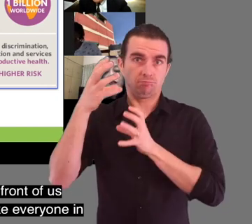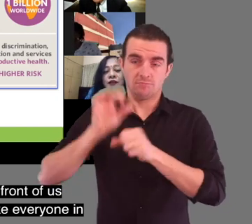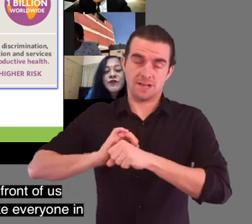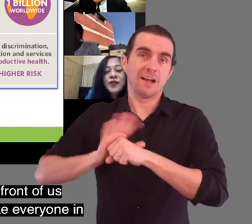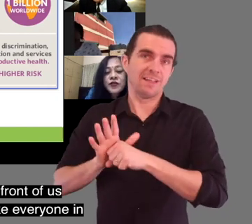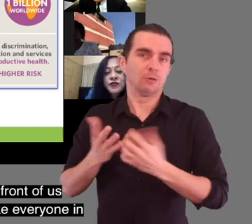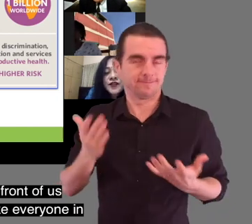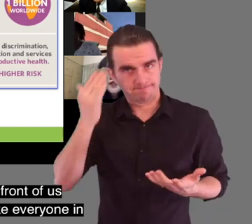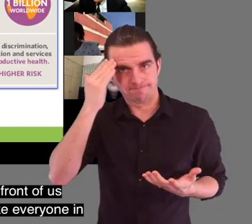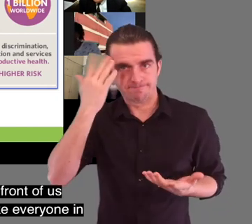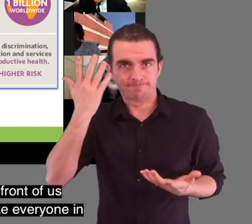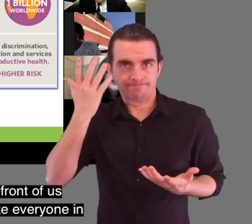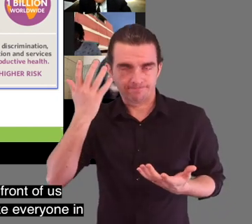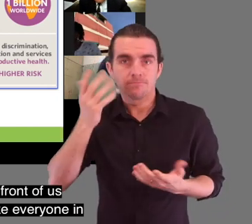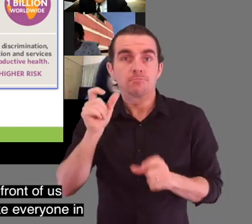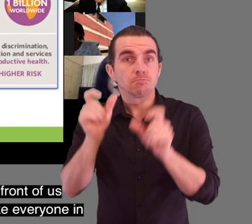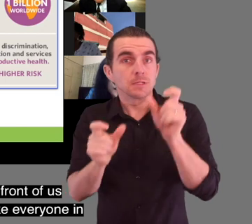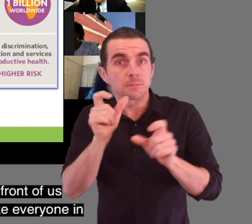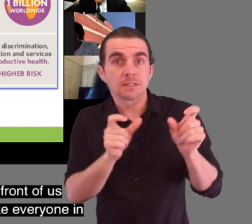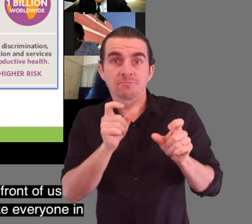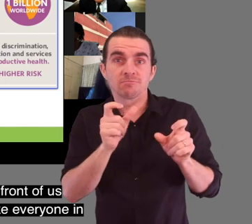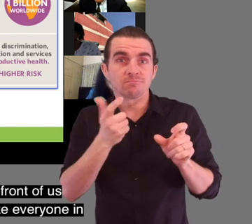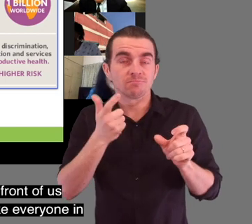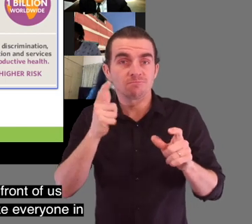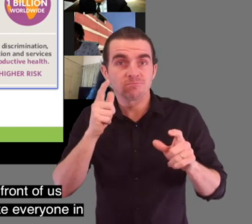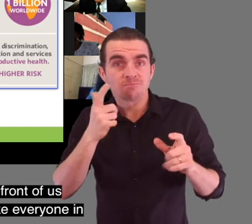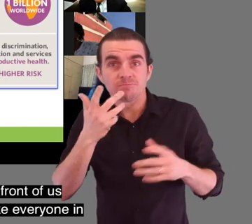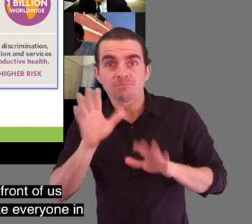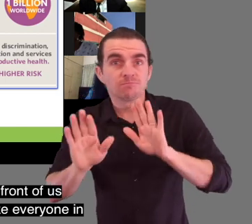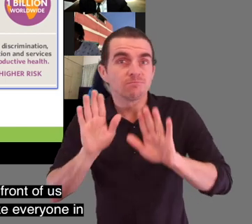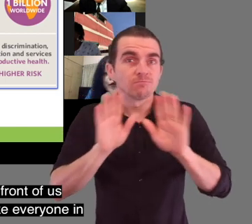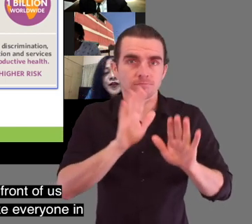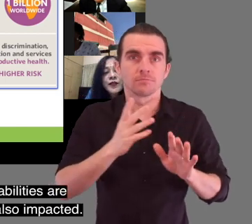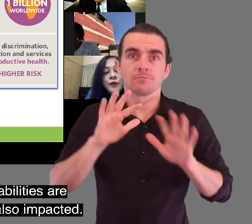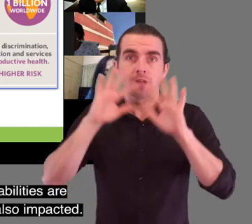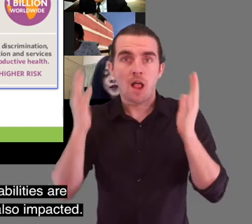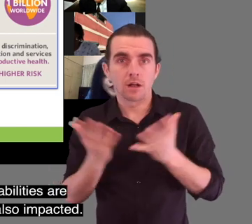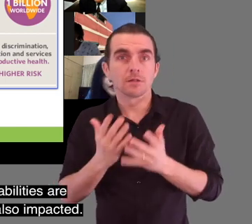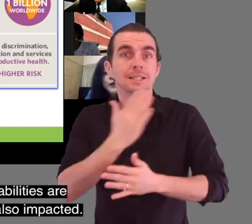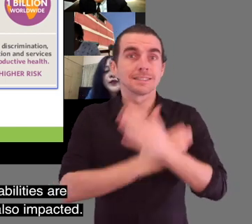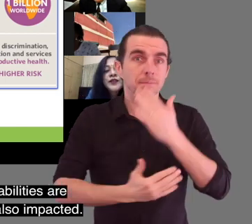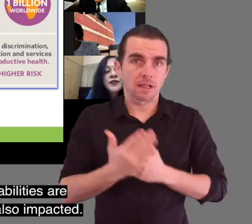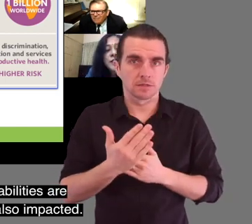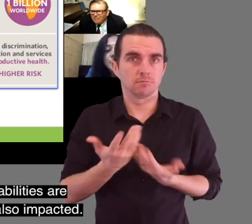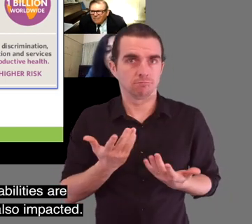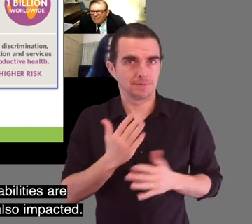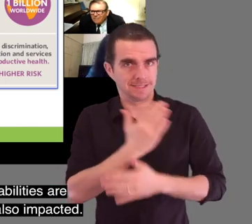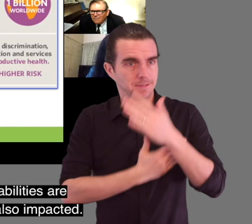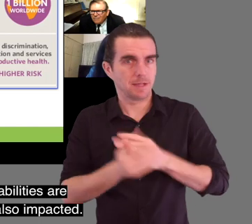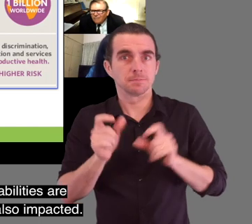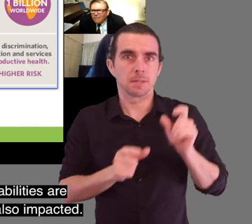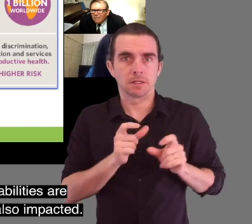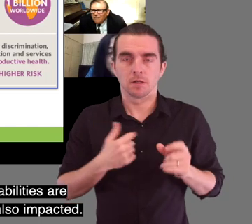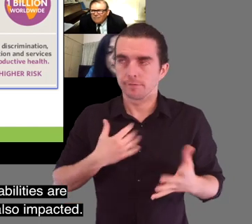brought in front of us very uncertain times. And like everyone in the world, people with disabilities or